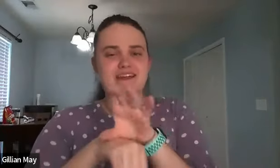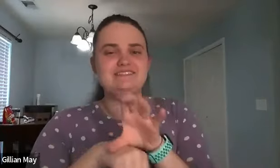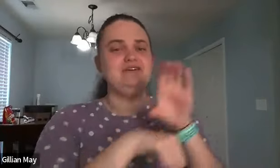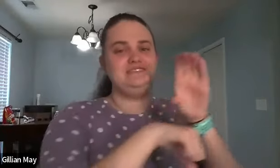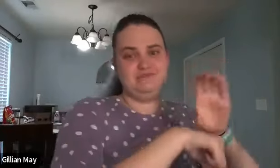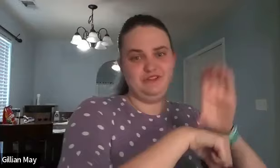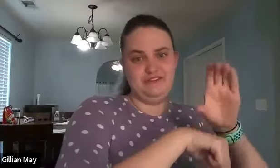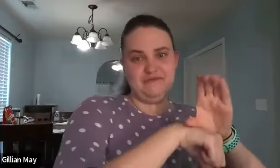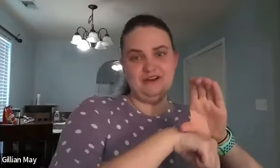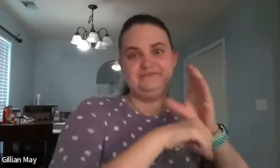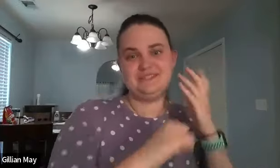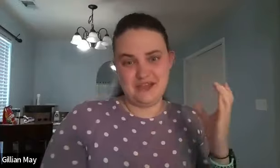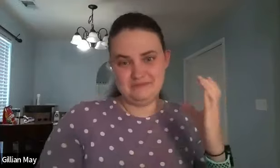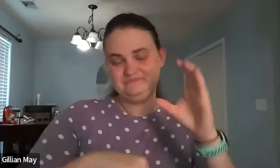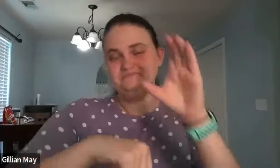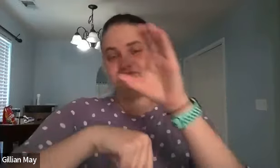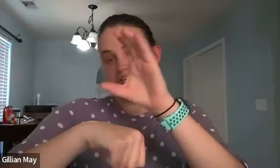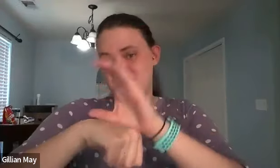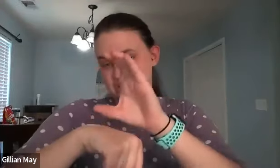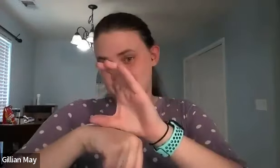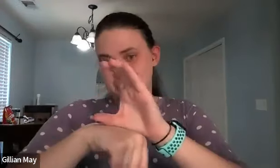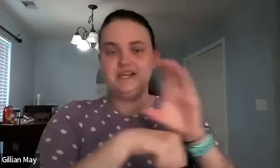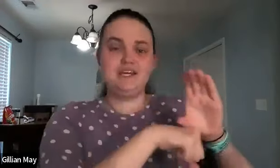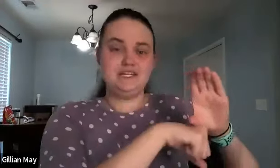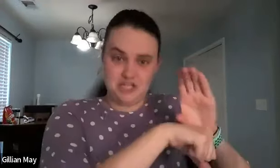of how similar they were. So church, chocolate.